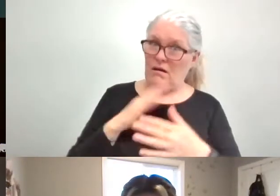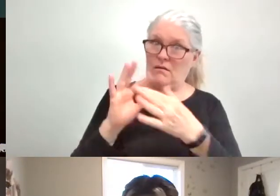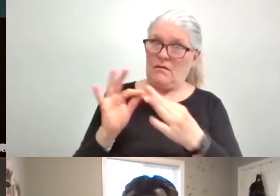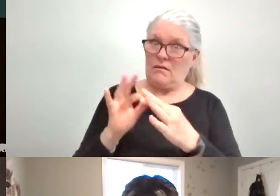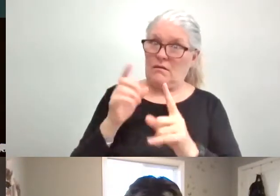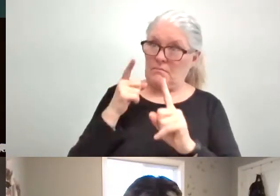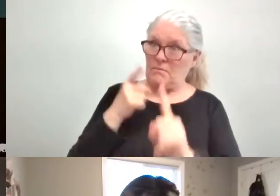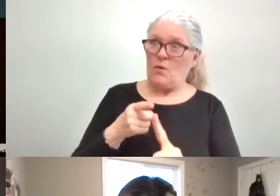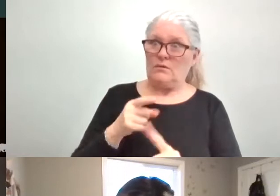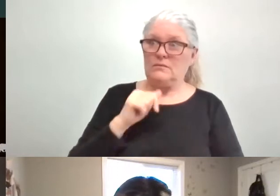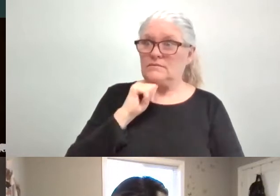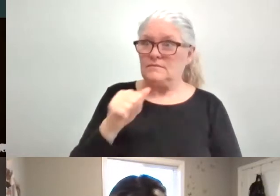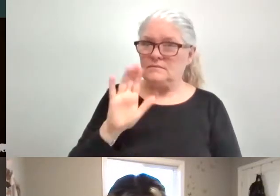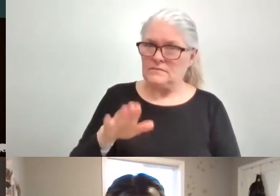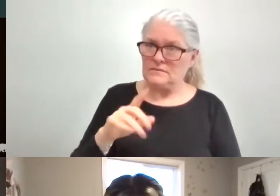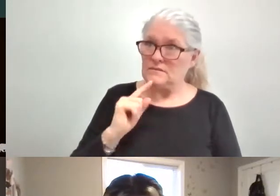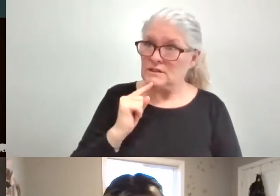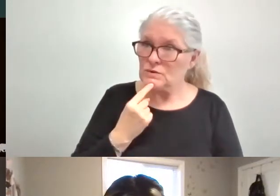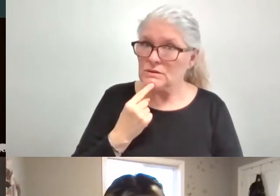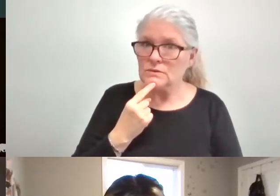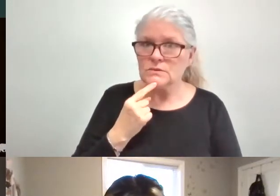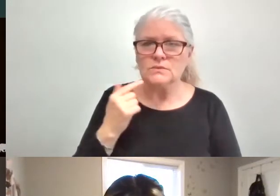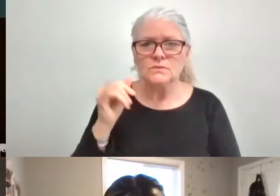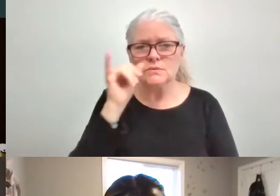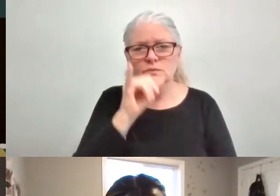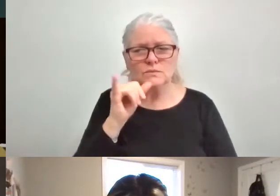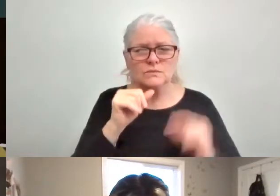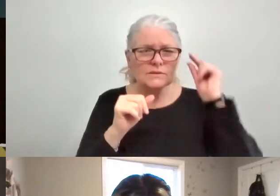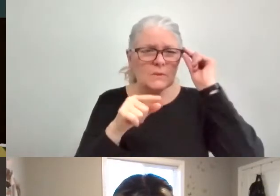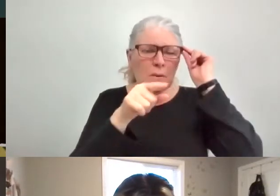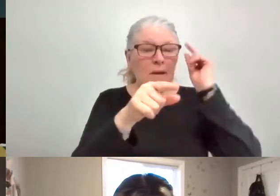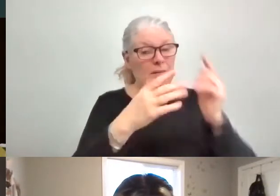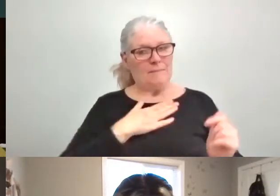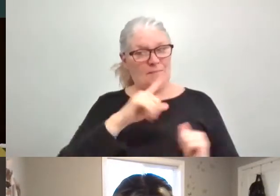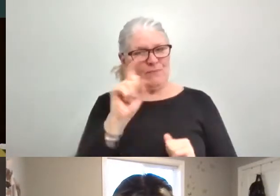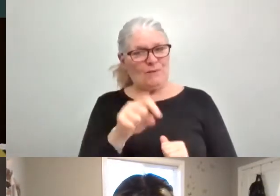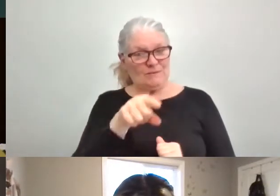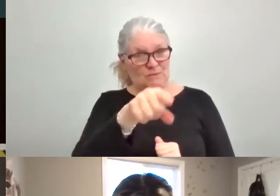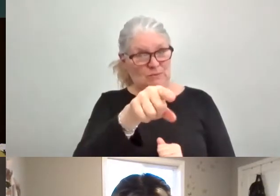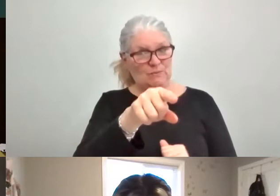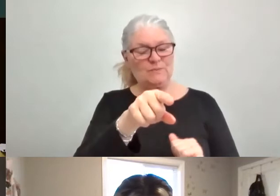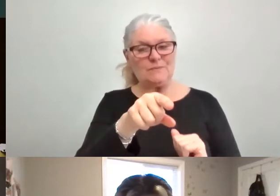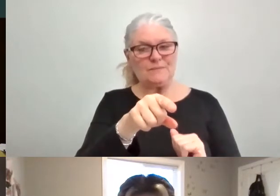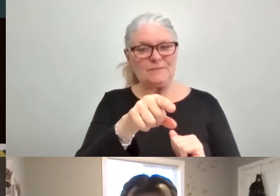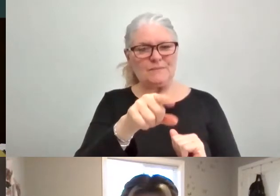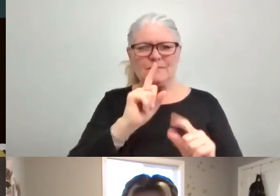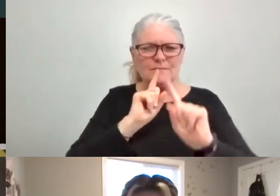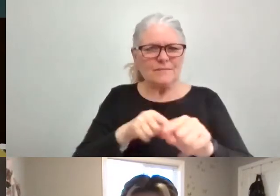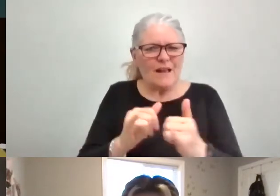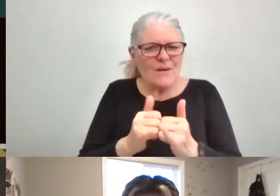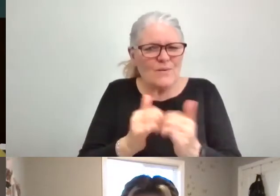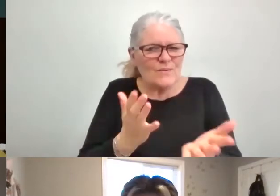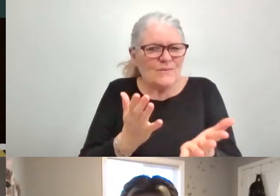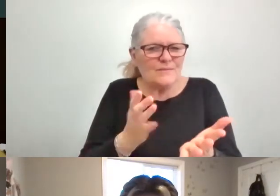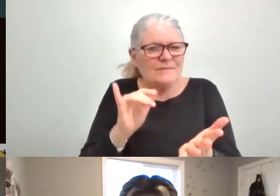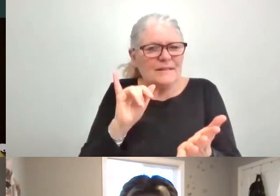you joking? So my question was kind of, how do you like respond to that, or like explain to people